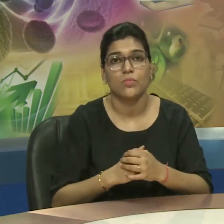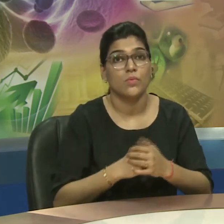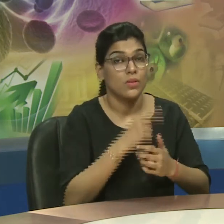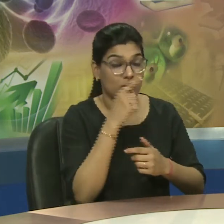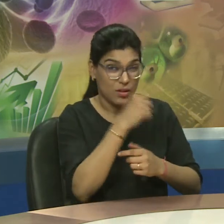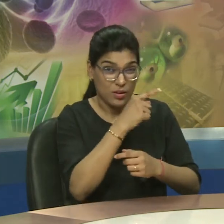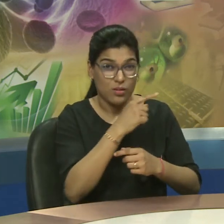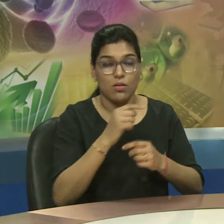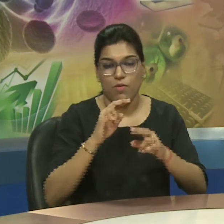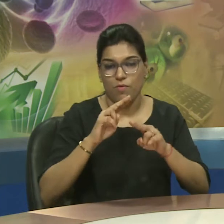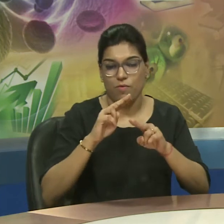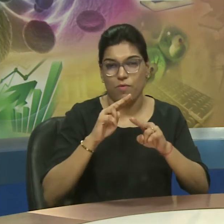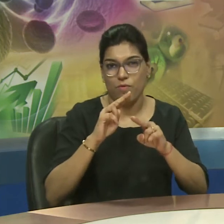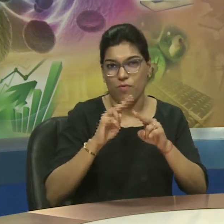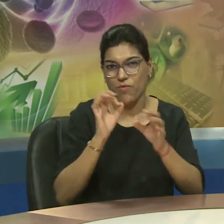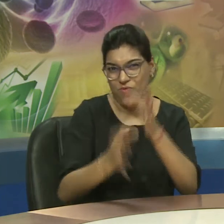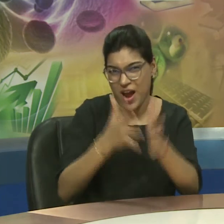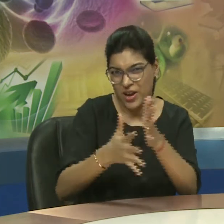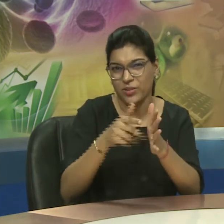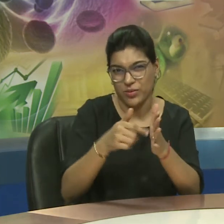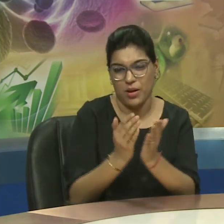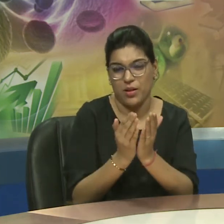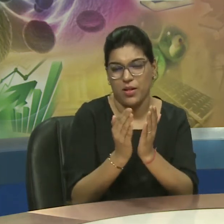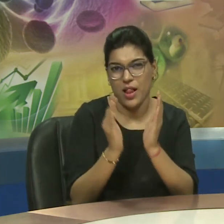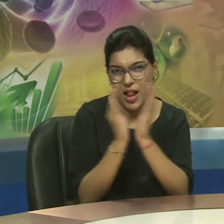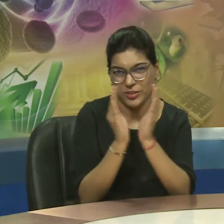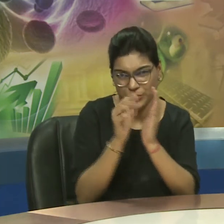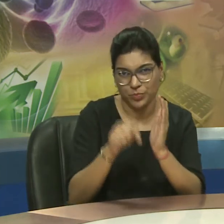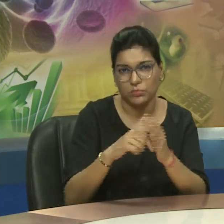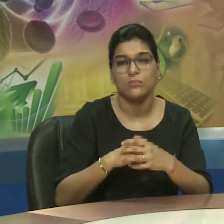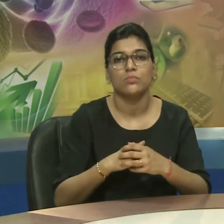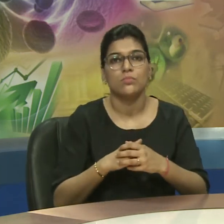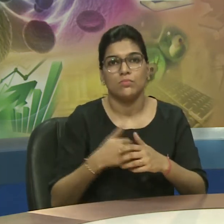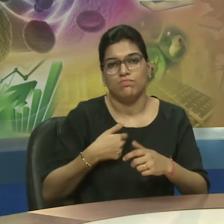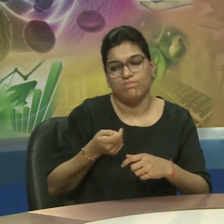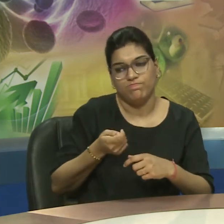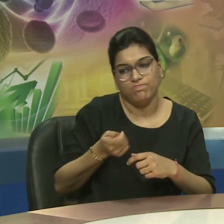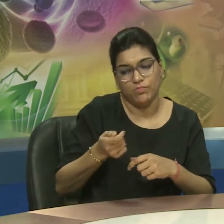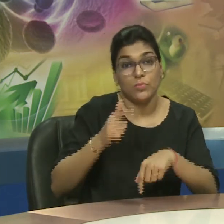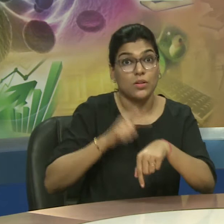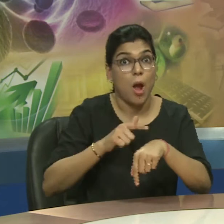insurable interest. In fire insurance,